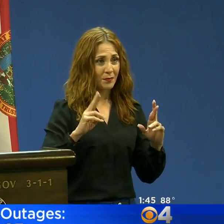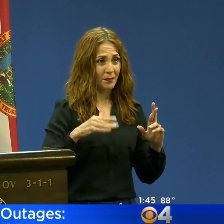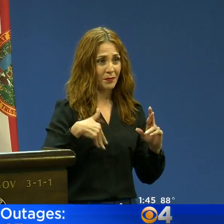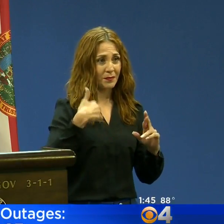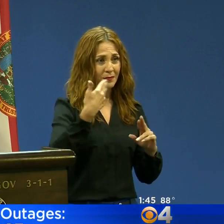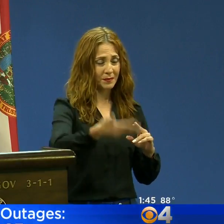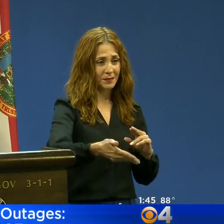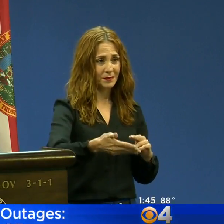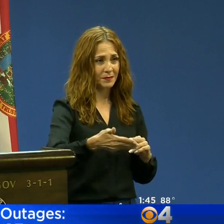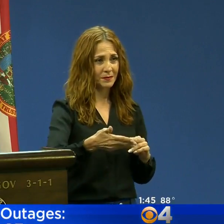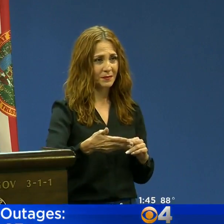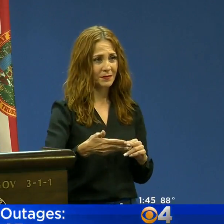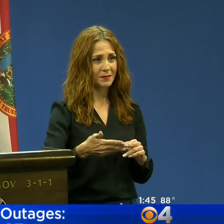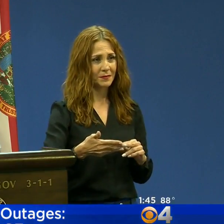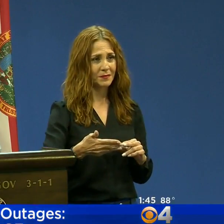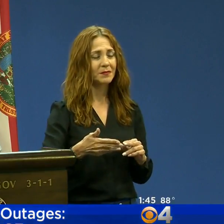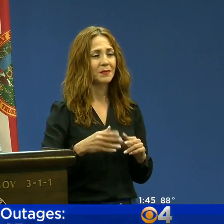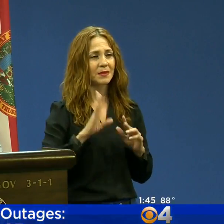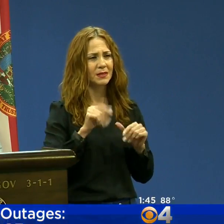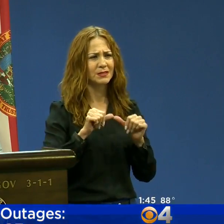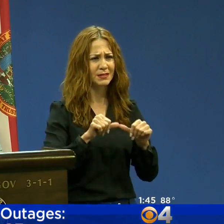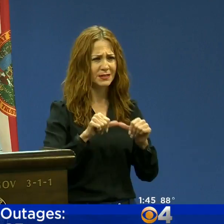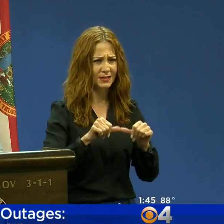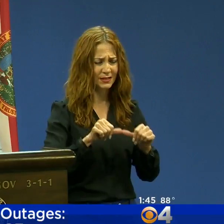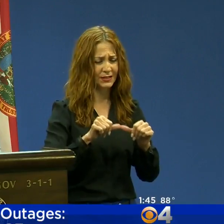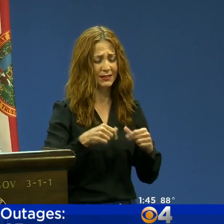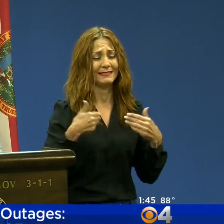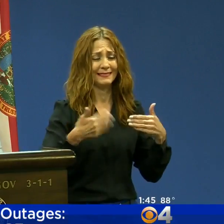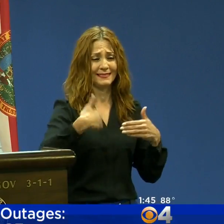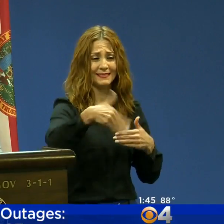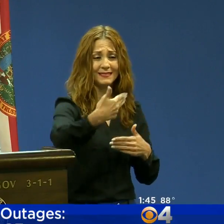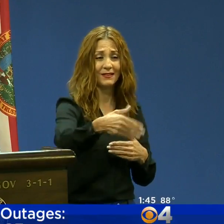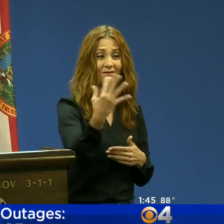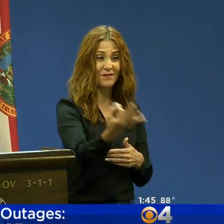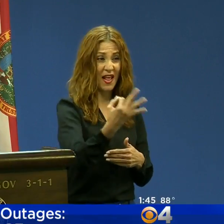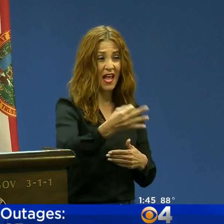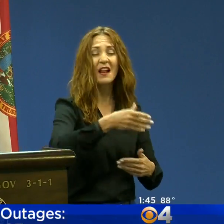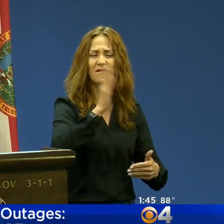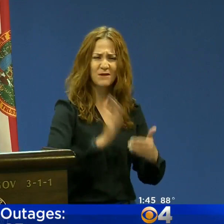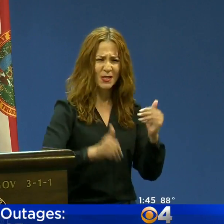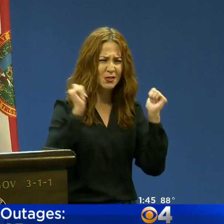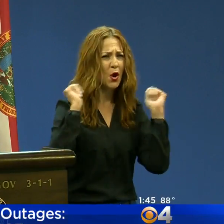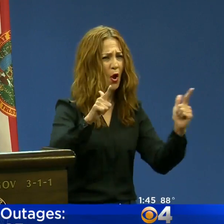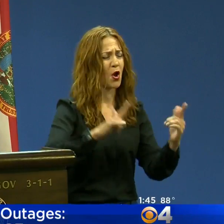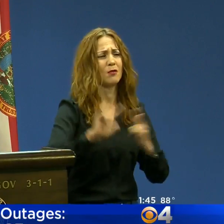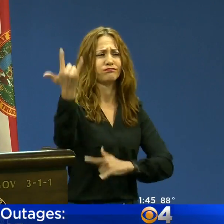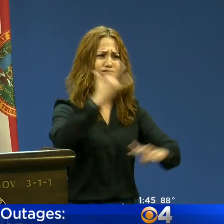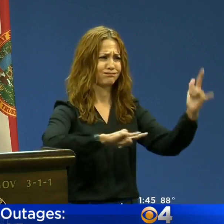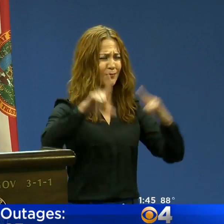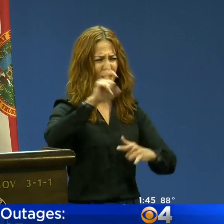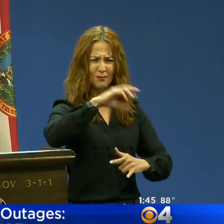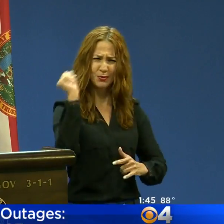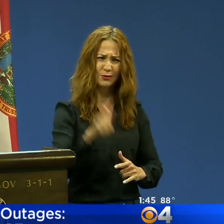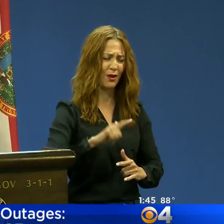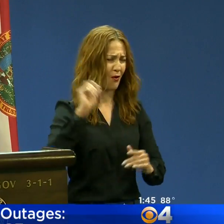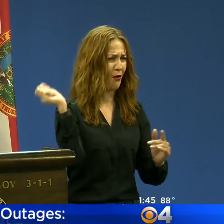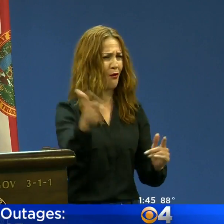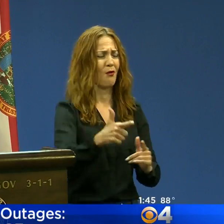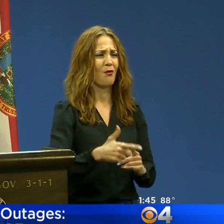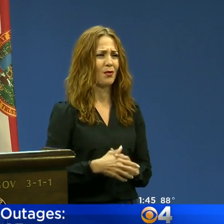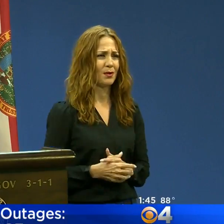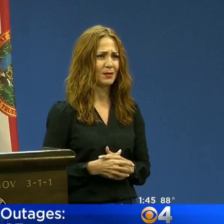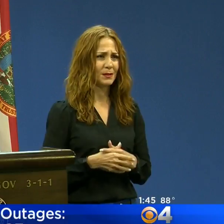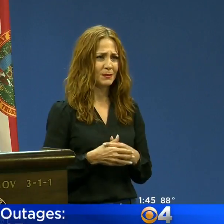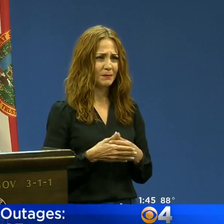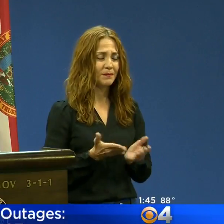today. We're continuing to bring back more airlines and flights and are aiming to be 100% operational by Friday. Seaport, I'm very